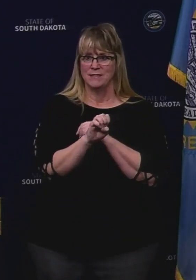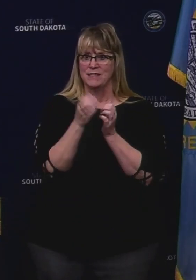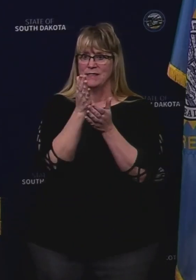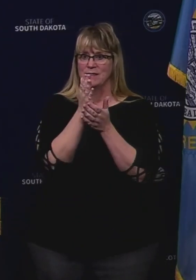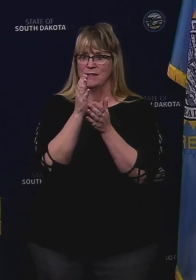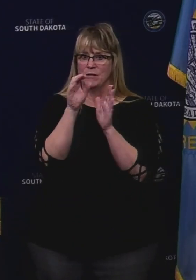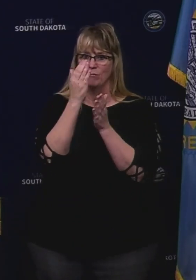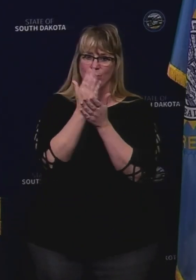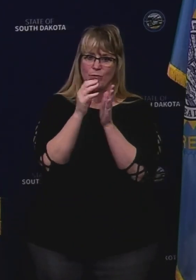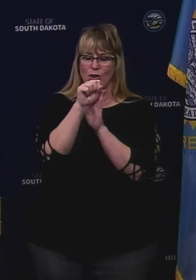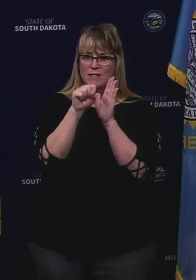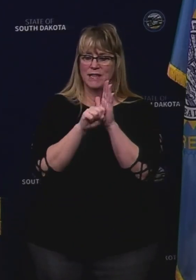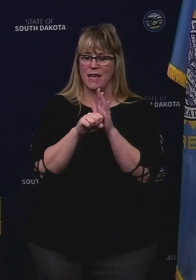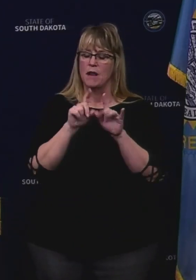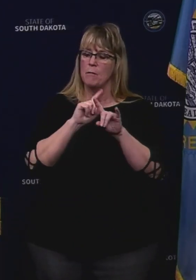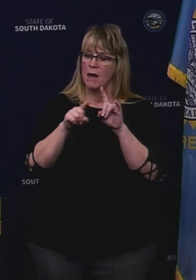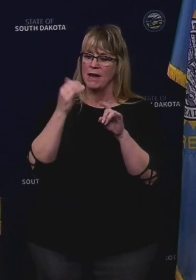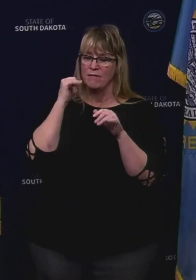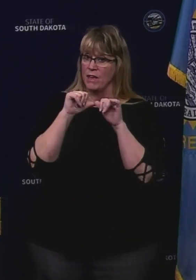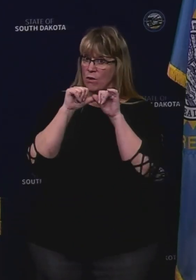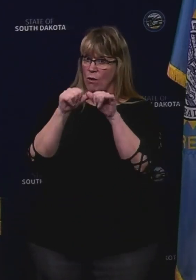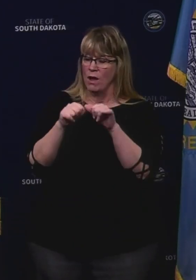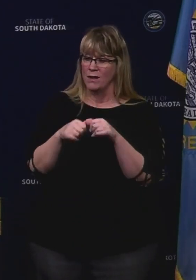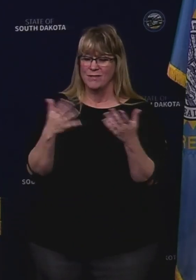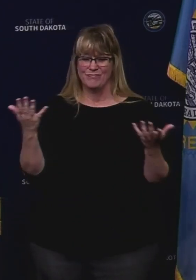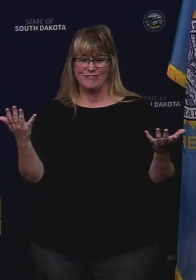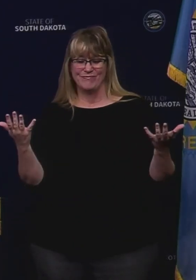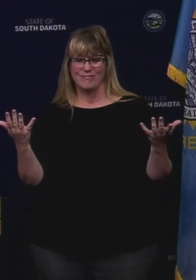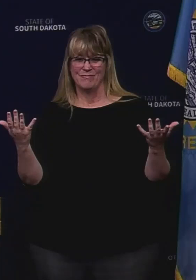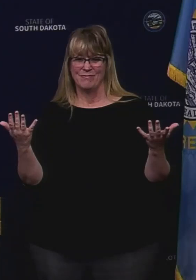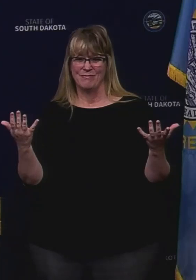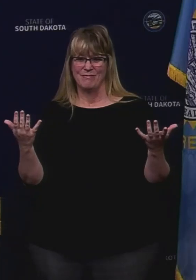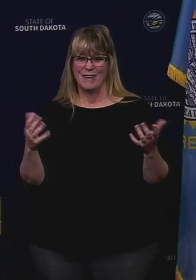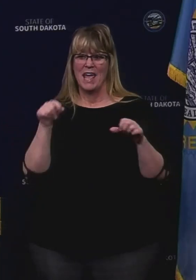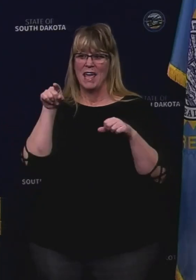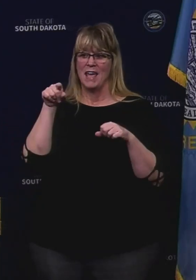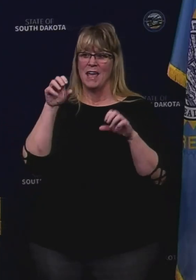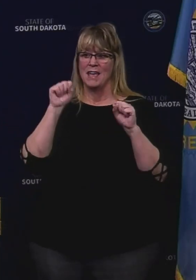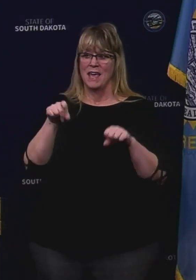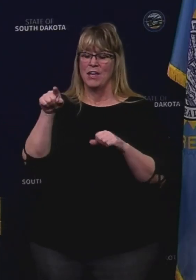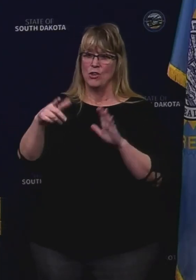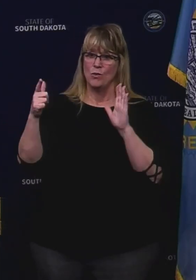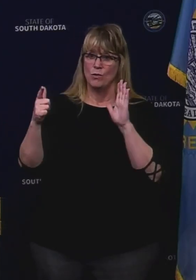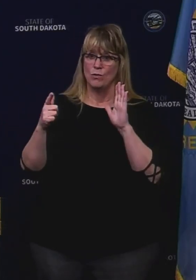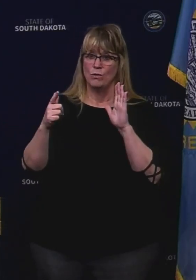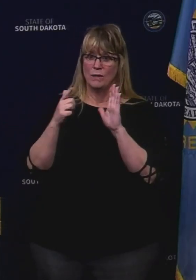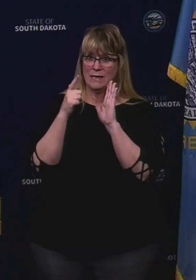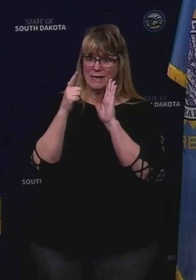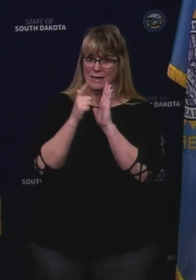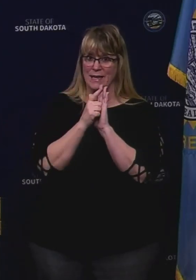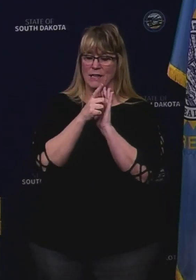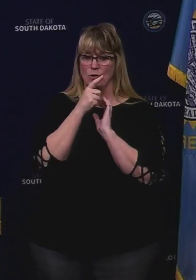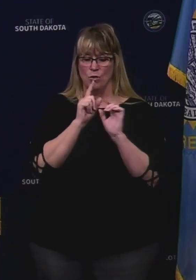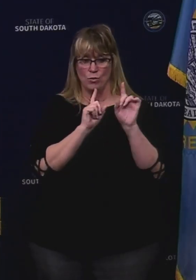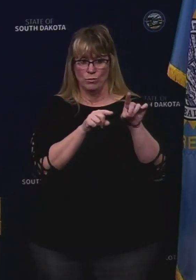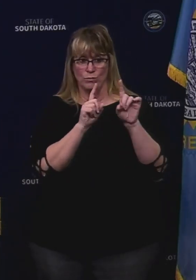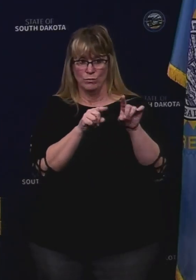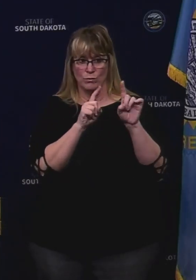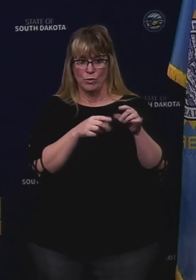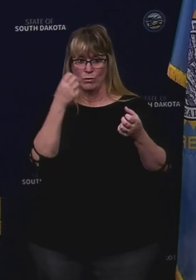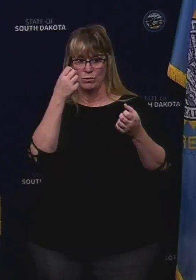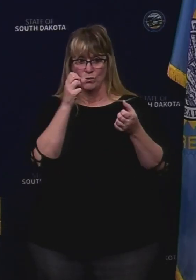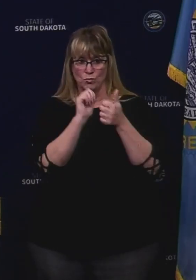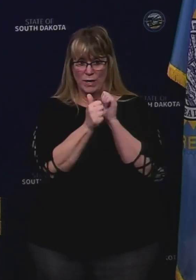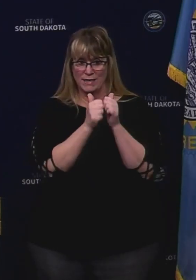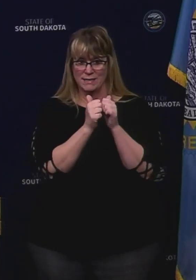out something kind of crazy, but is there any way legally to track those who attend those races to